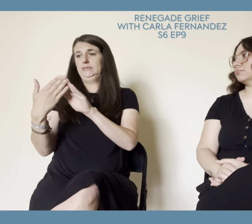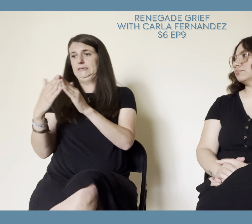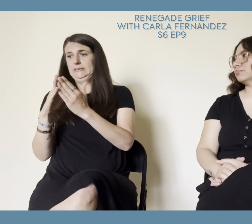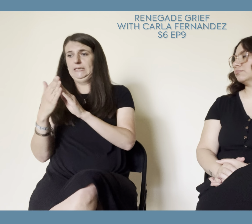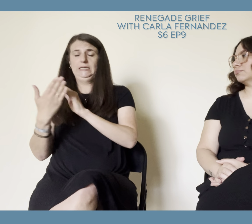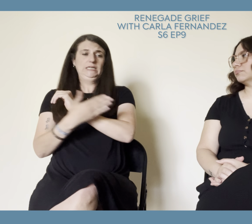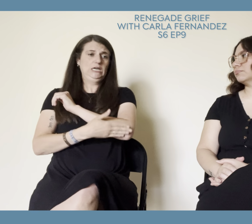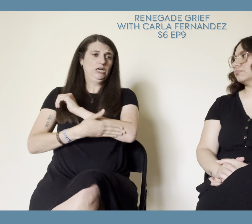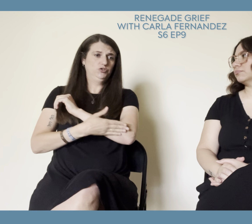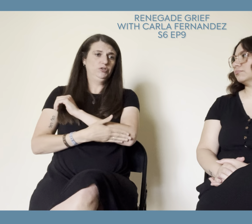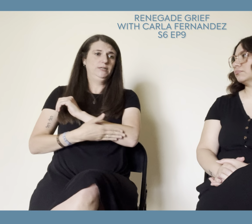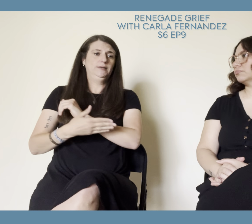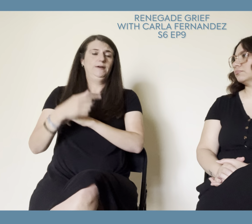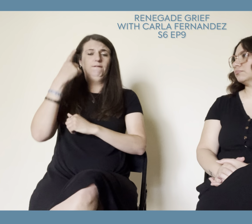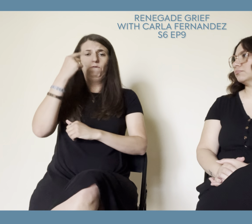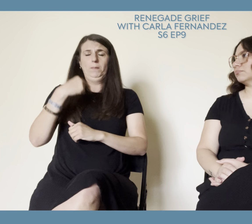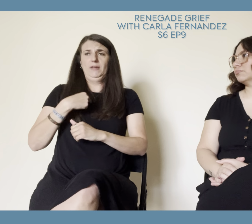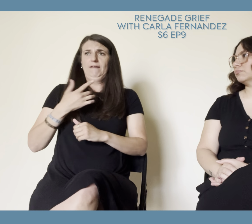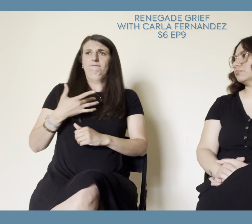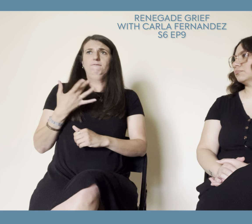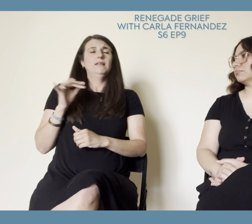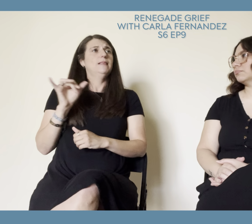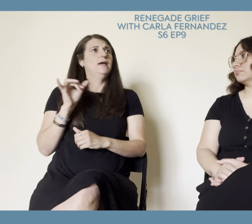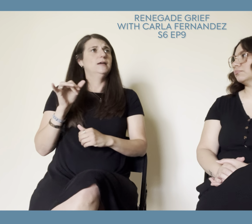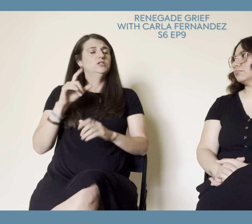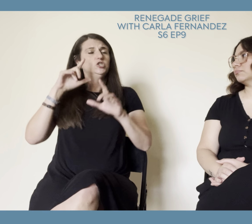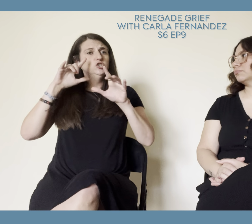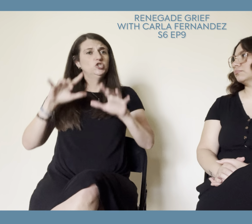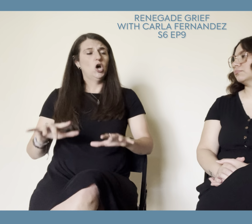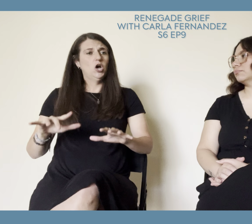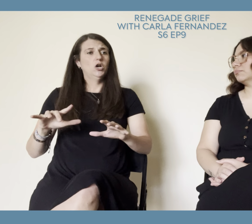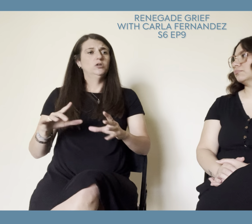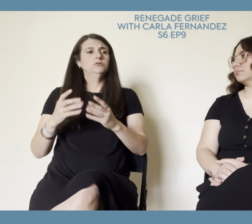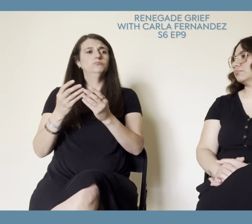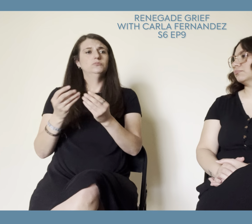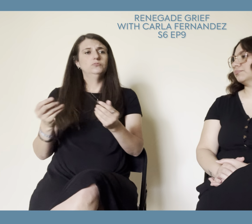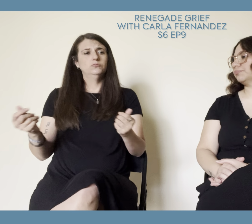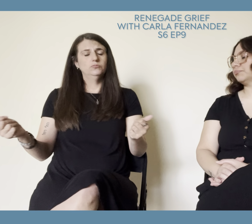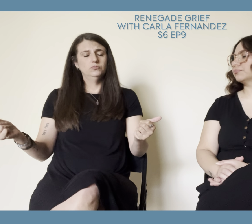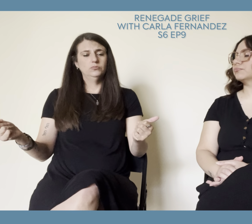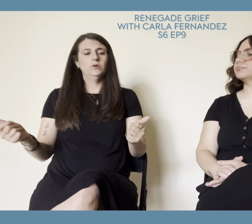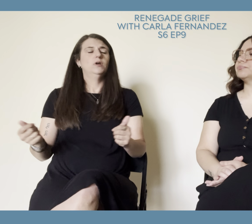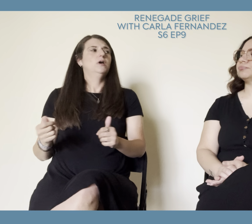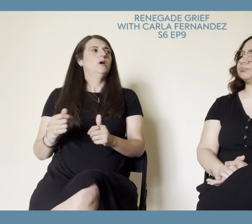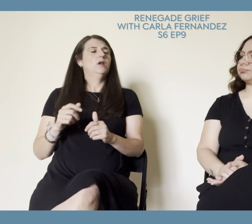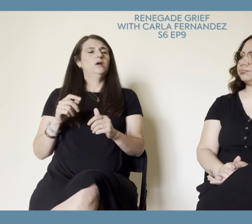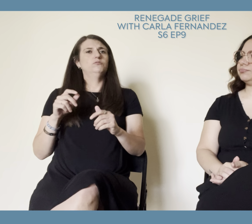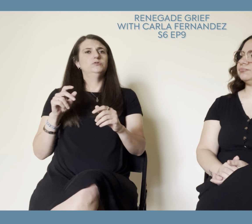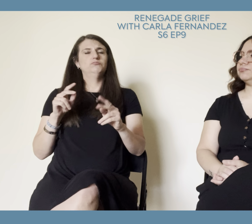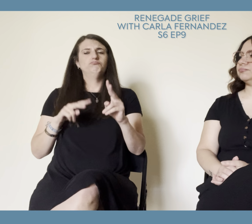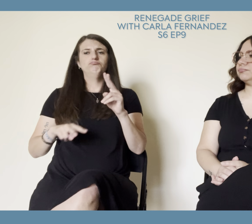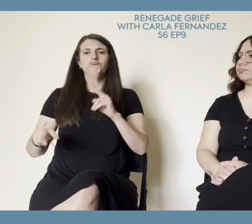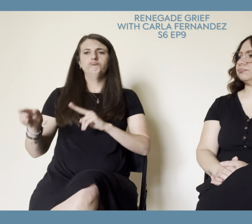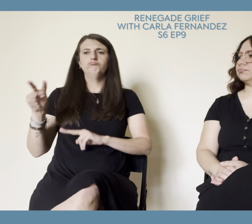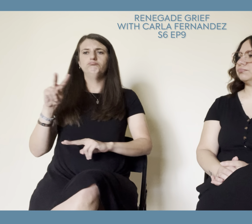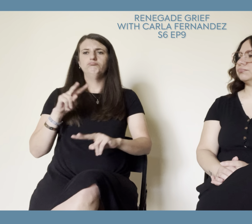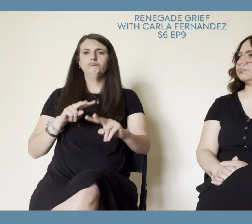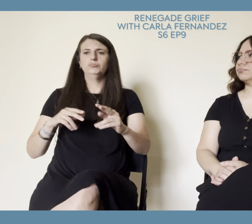country. For me, it felt like that was when the shock was wearing off and the dust had settled and I was looking around at this new landscape of my